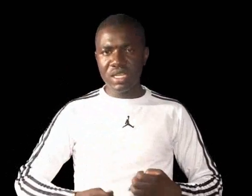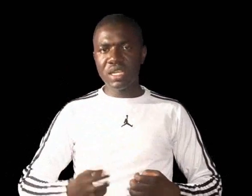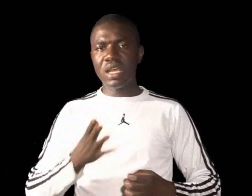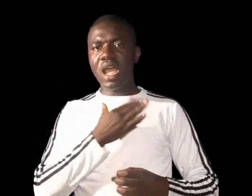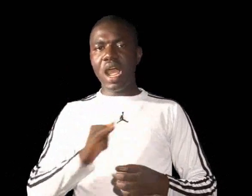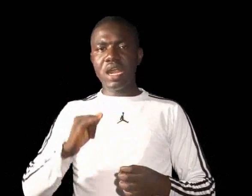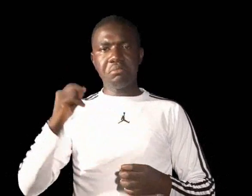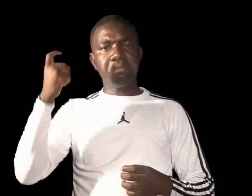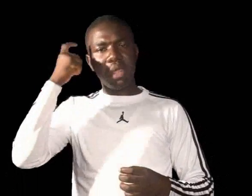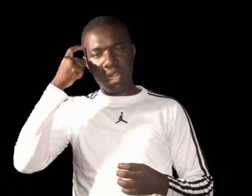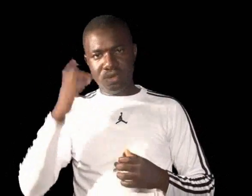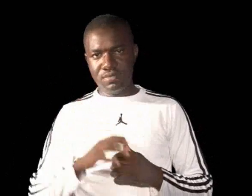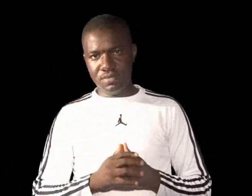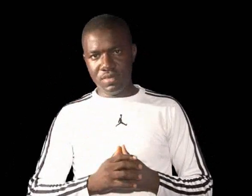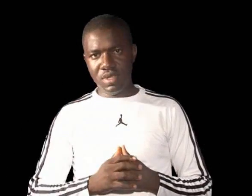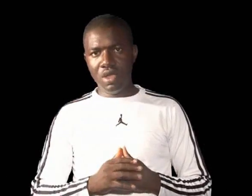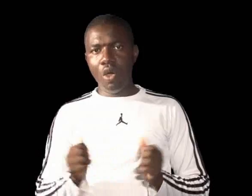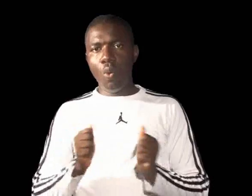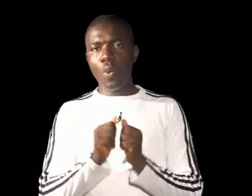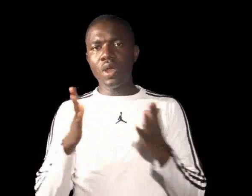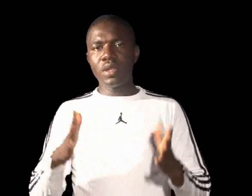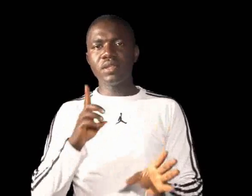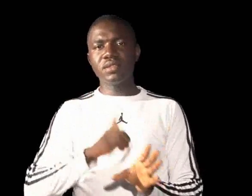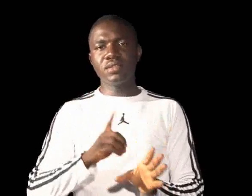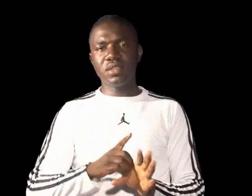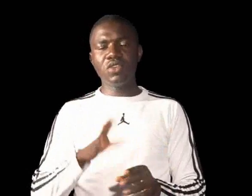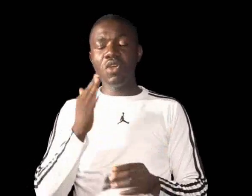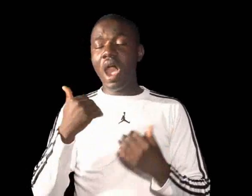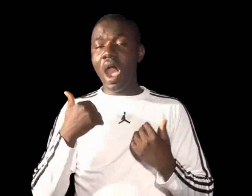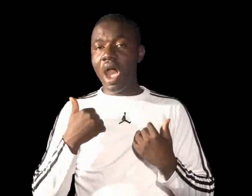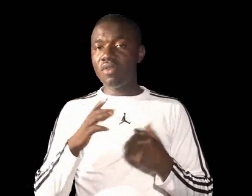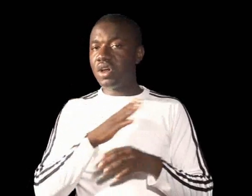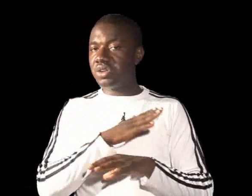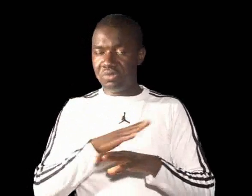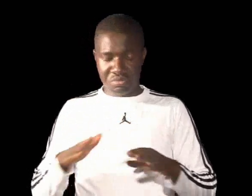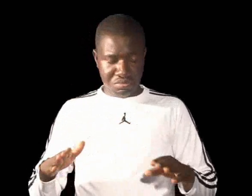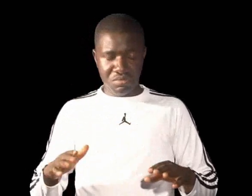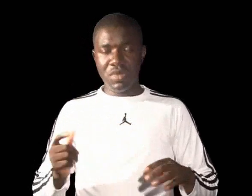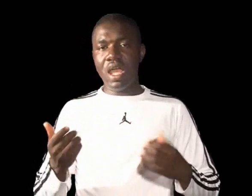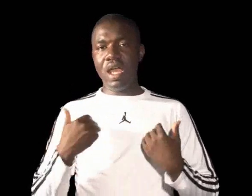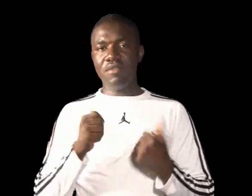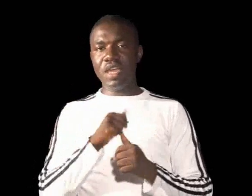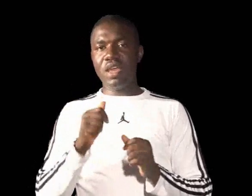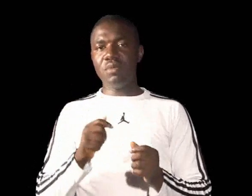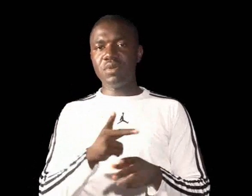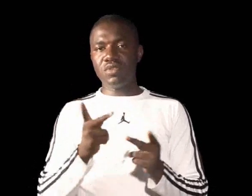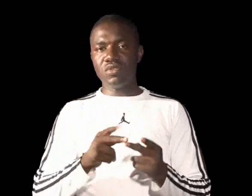psychologically. Without stability, you are not in a position to demand for your rights to inclusivity.